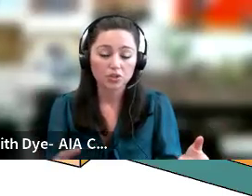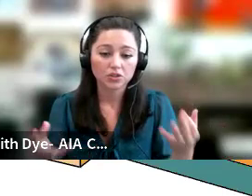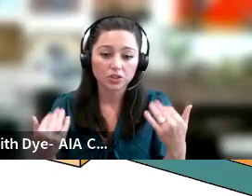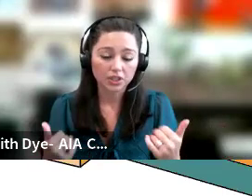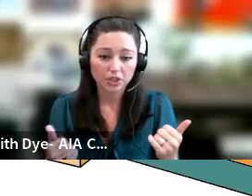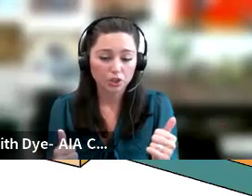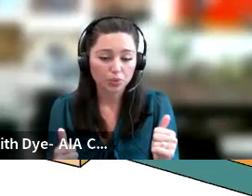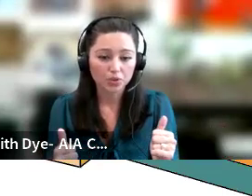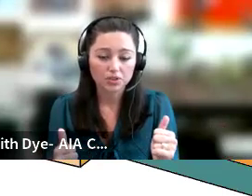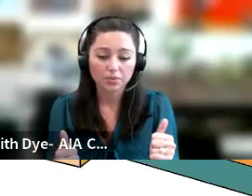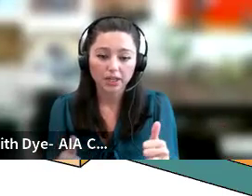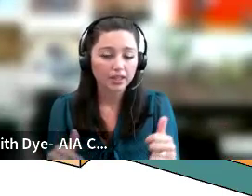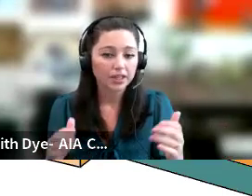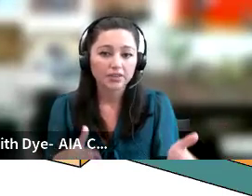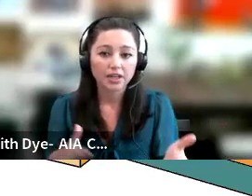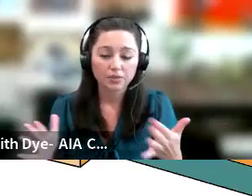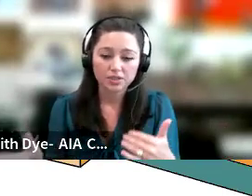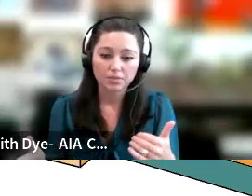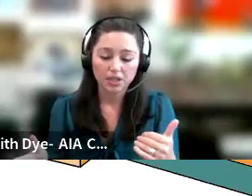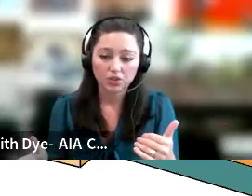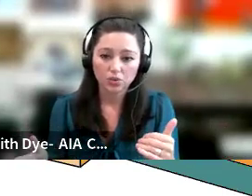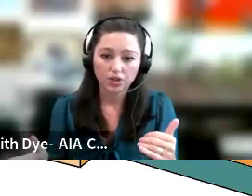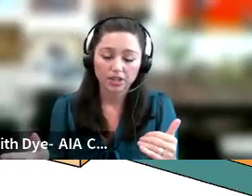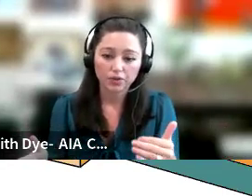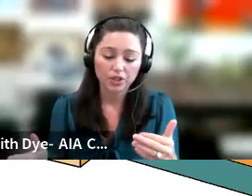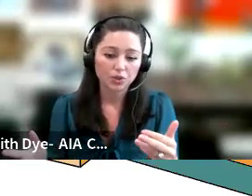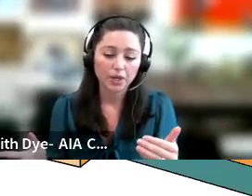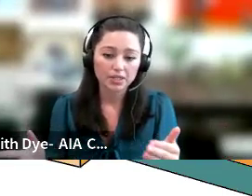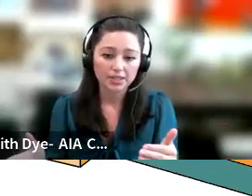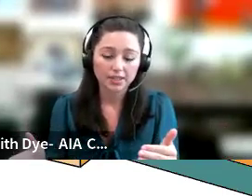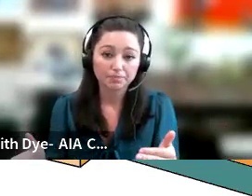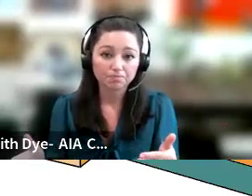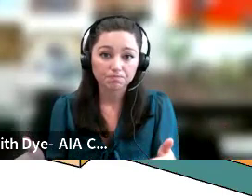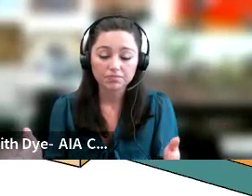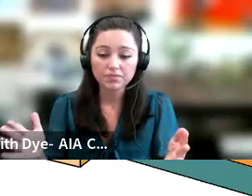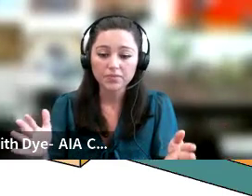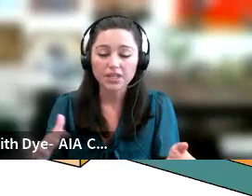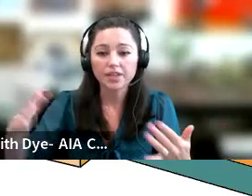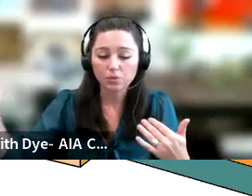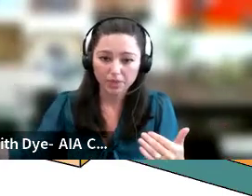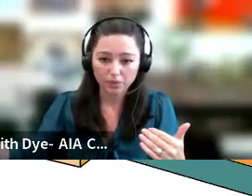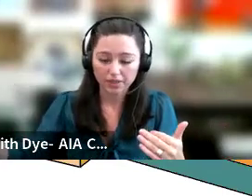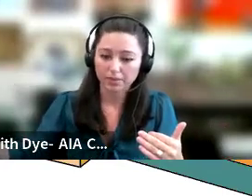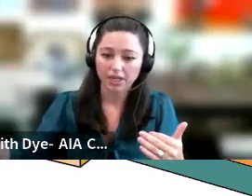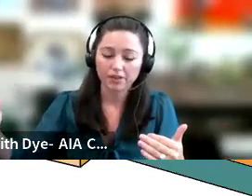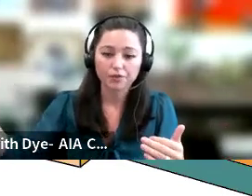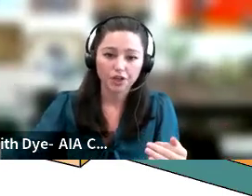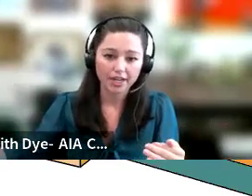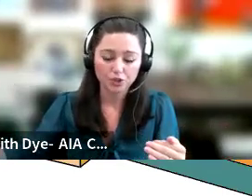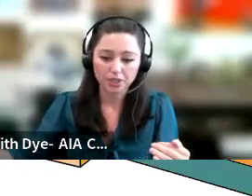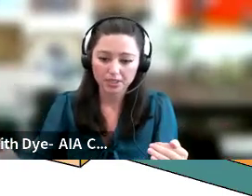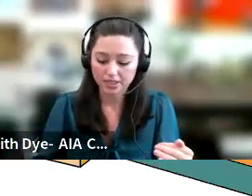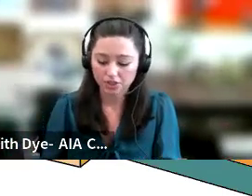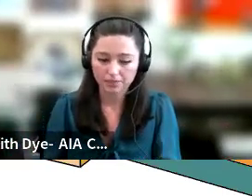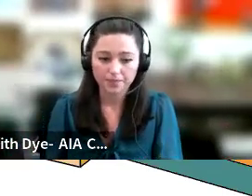your proposal. You'll email your proposal to me. Then I will submit your invoice for processing. And then we'll meet with the committee for